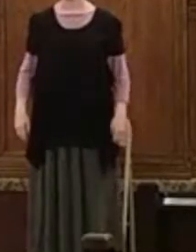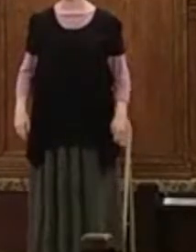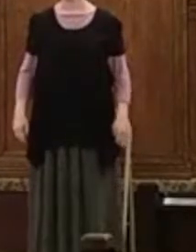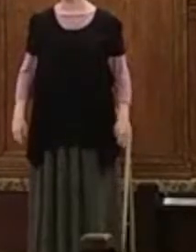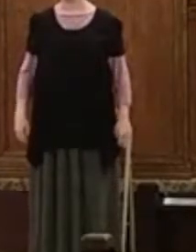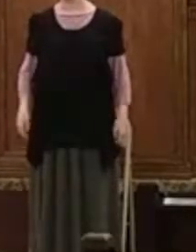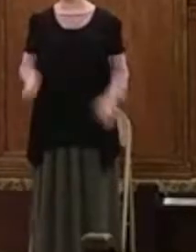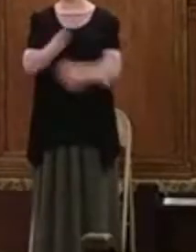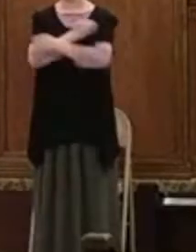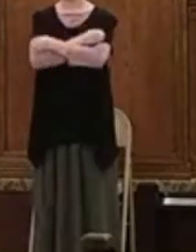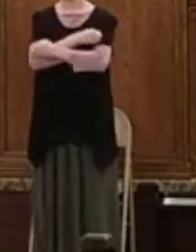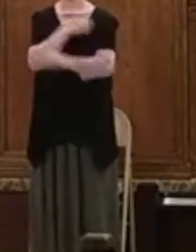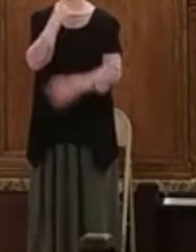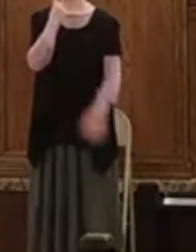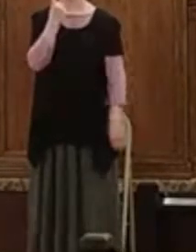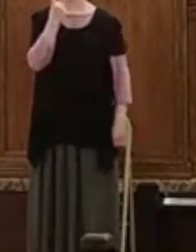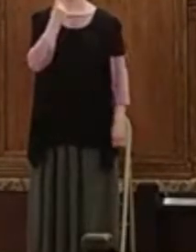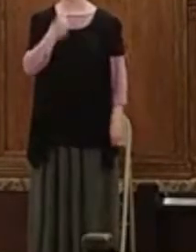of loving you.